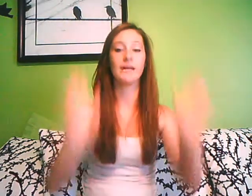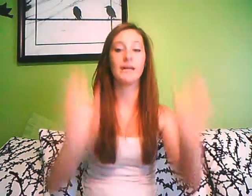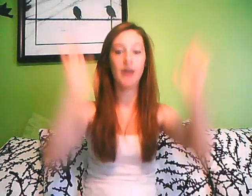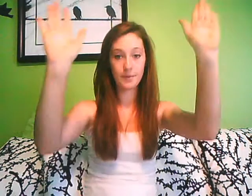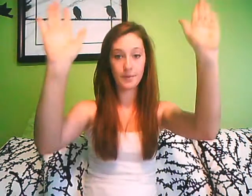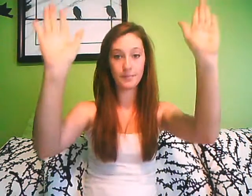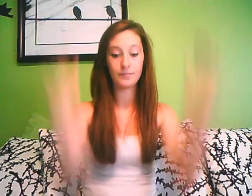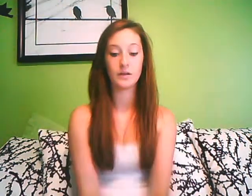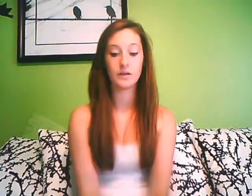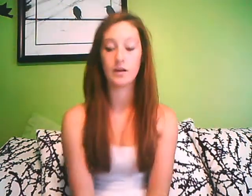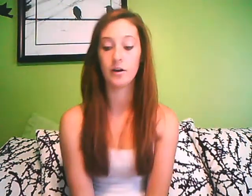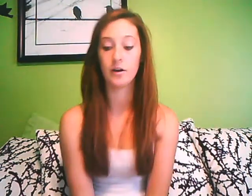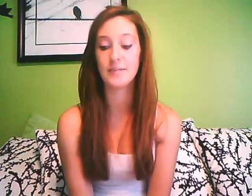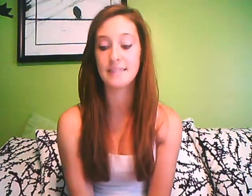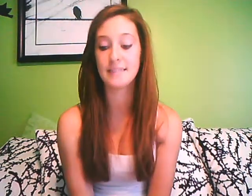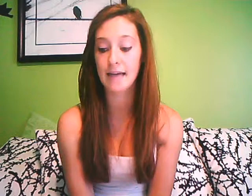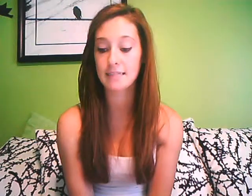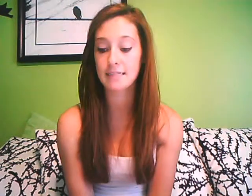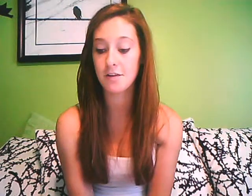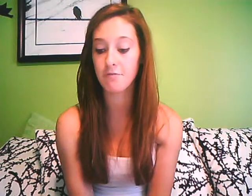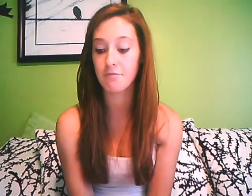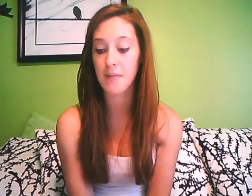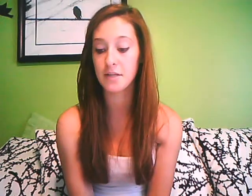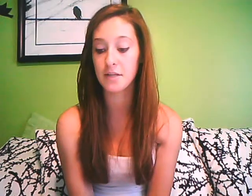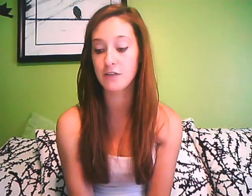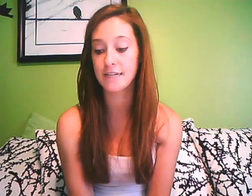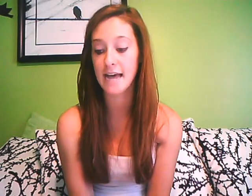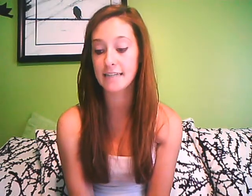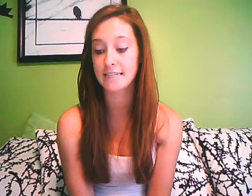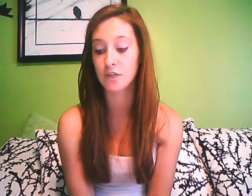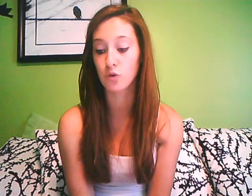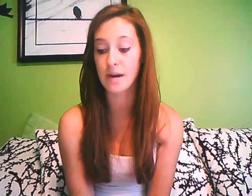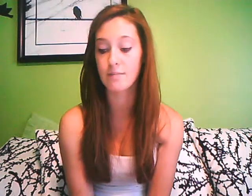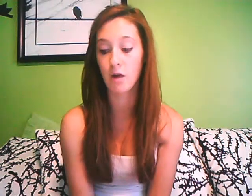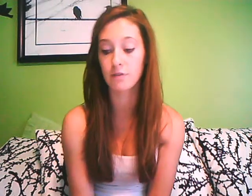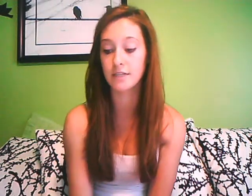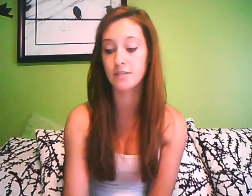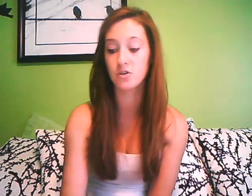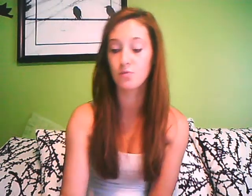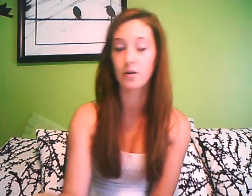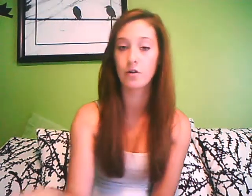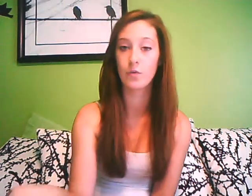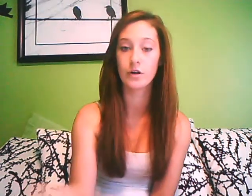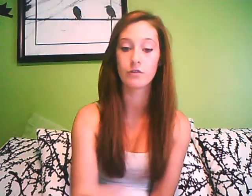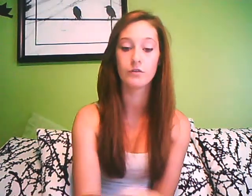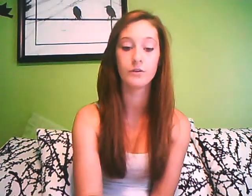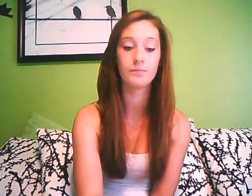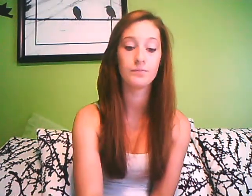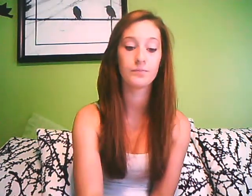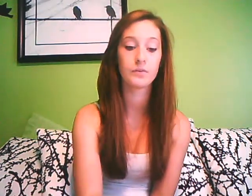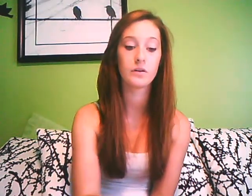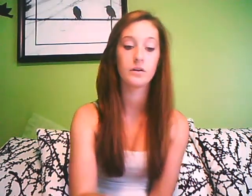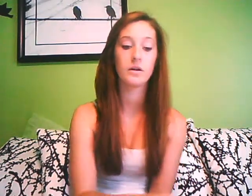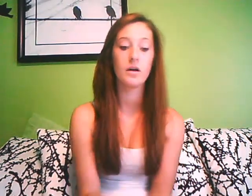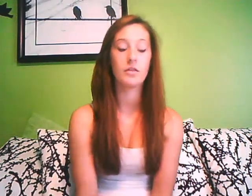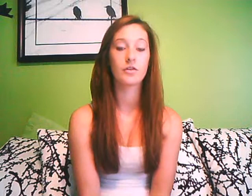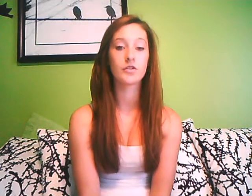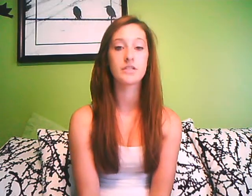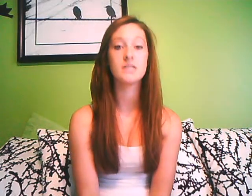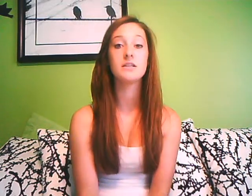up. It also means excellent, fabulous, fantastic, great, marvelous, super, or wonderful. Thirsty, you